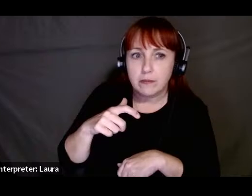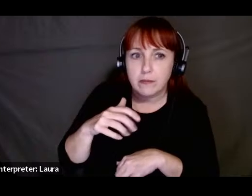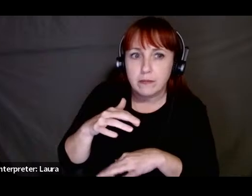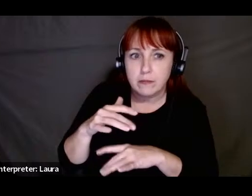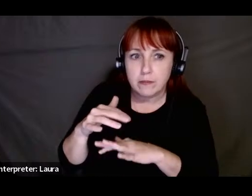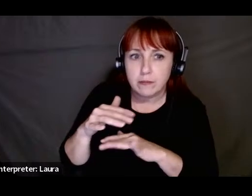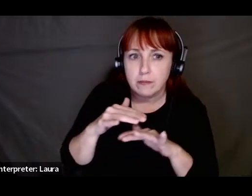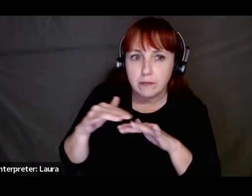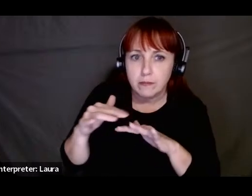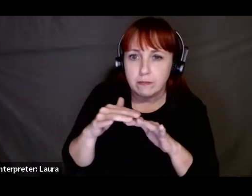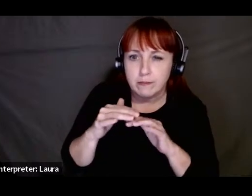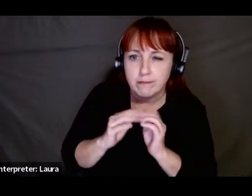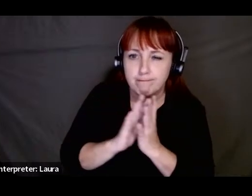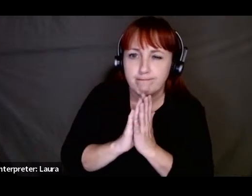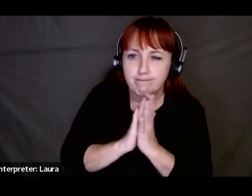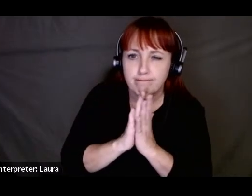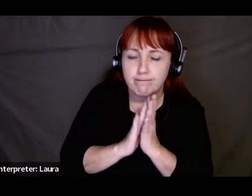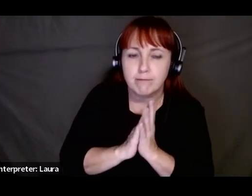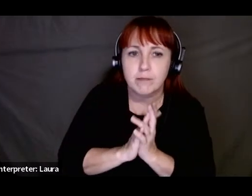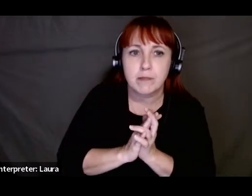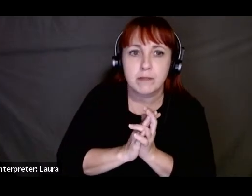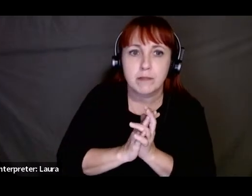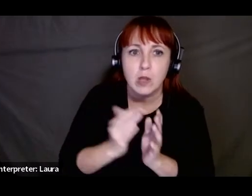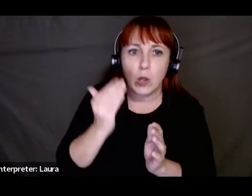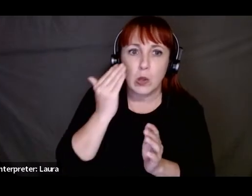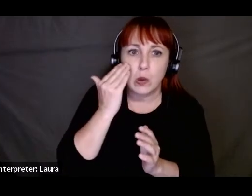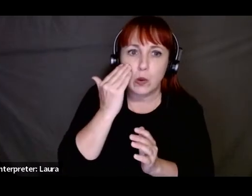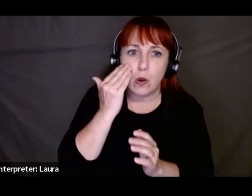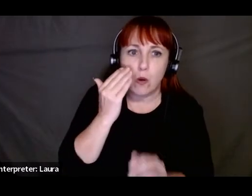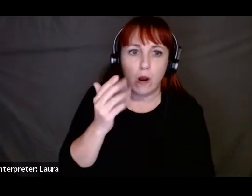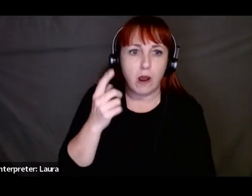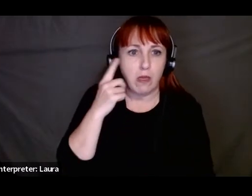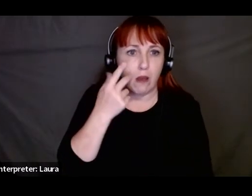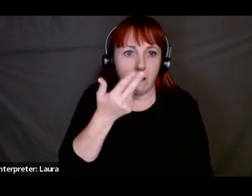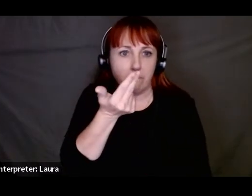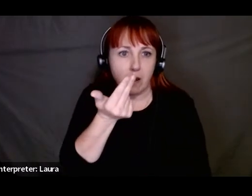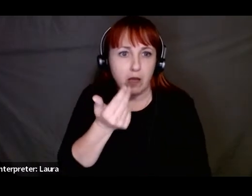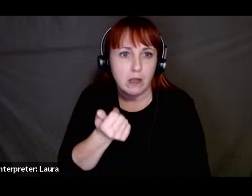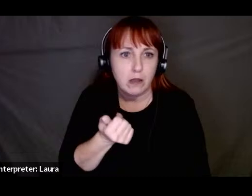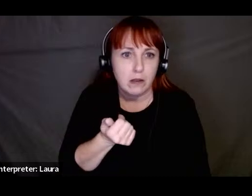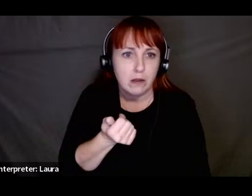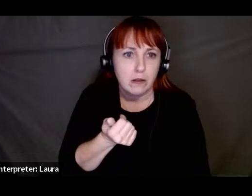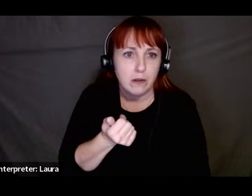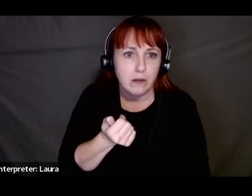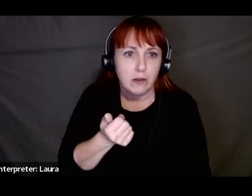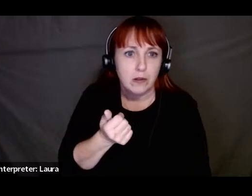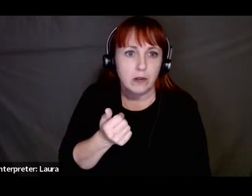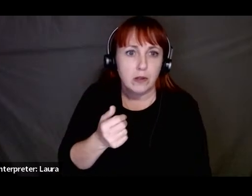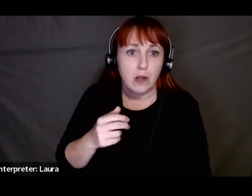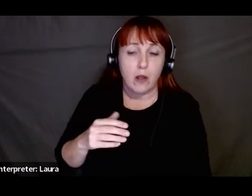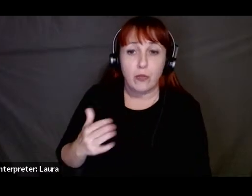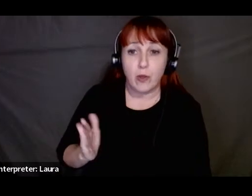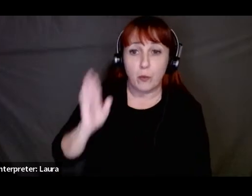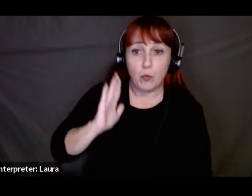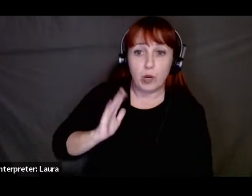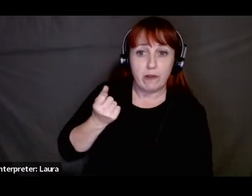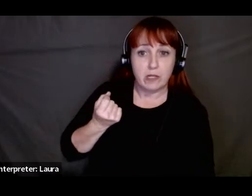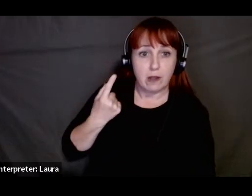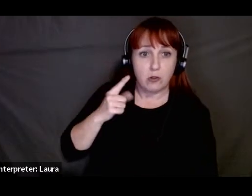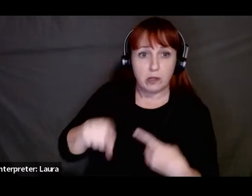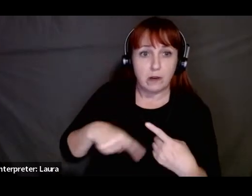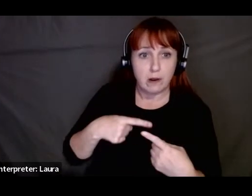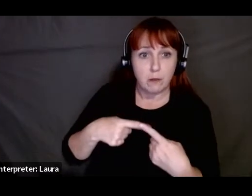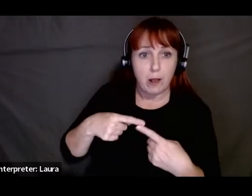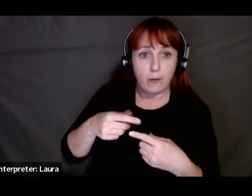But yeah, you know, I thought it was funny going through previous understandings about Pōhakuloa training area and reducing these